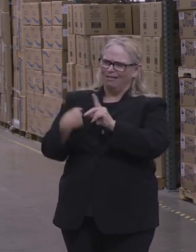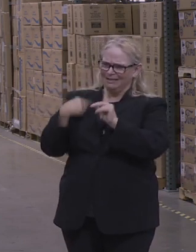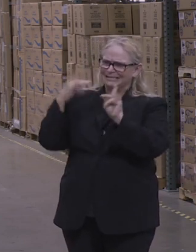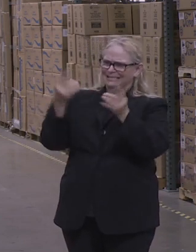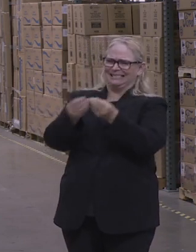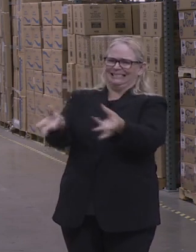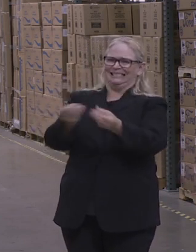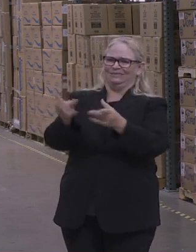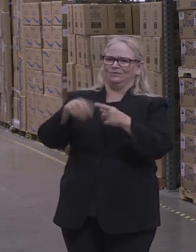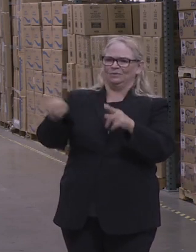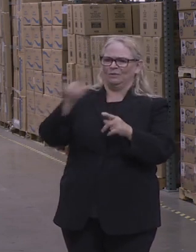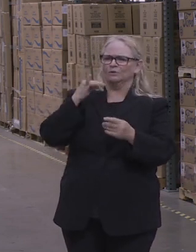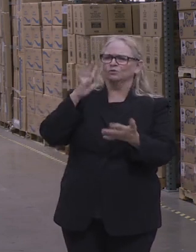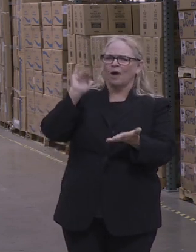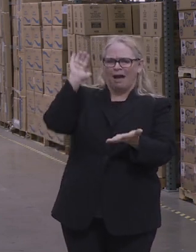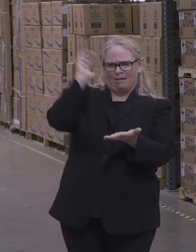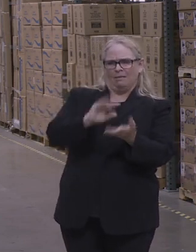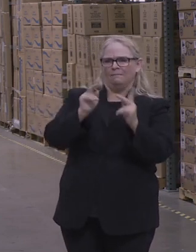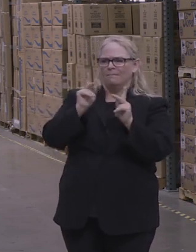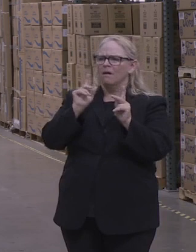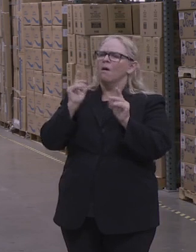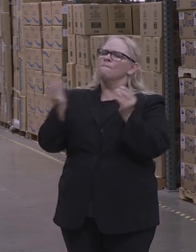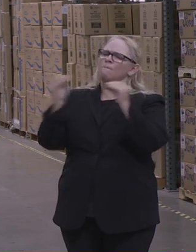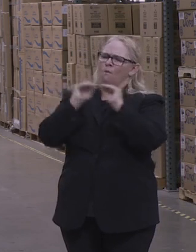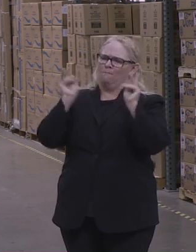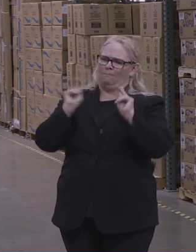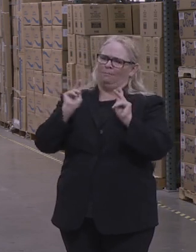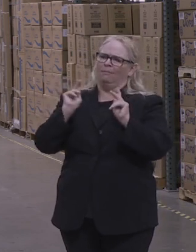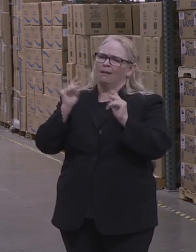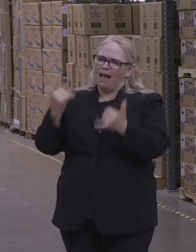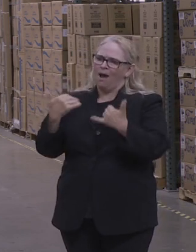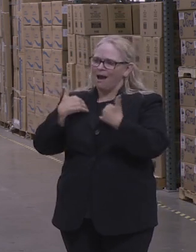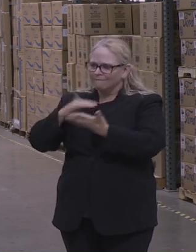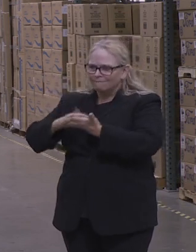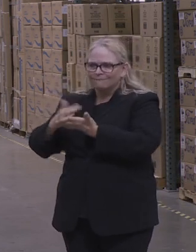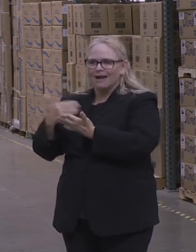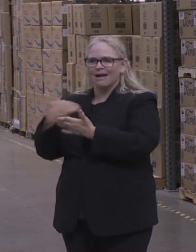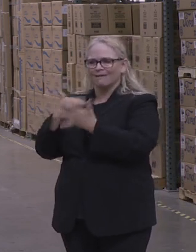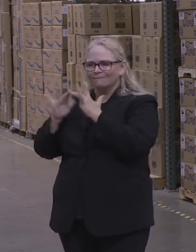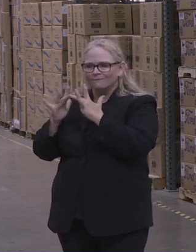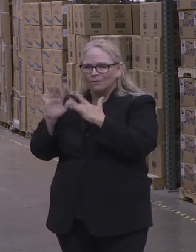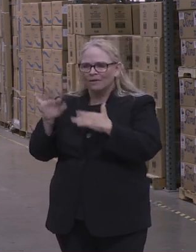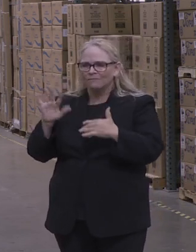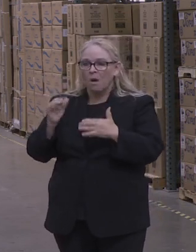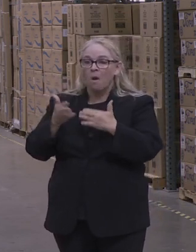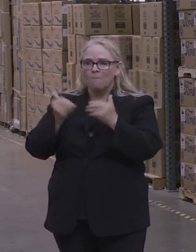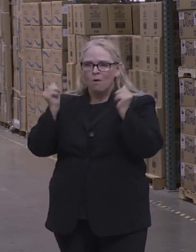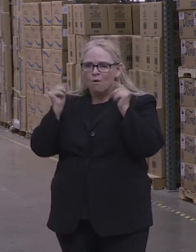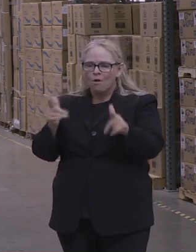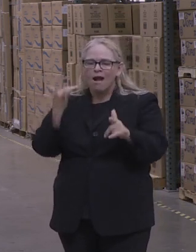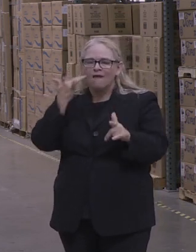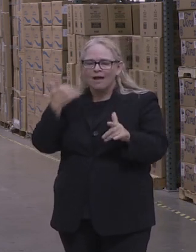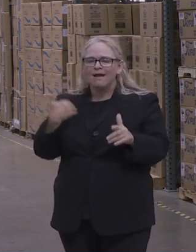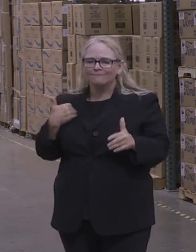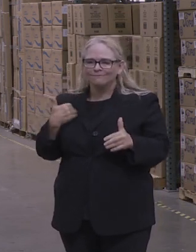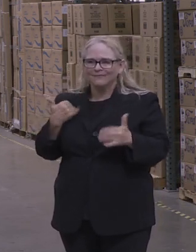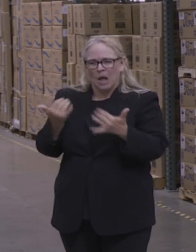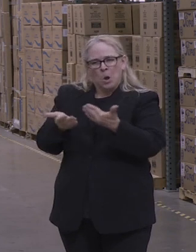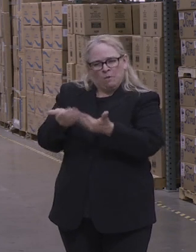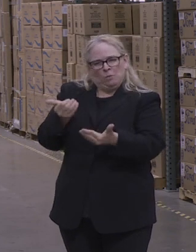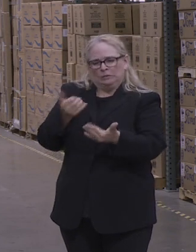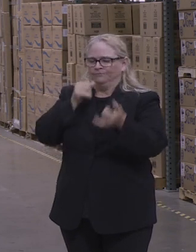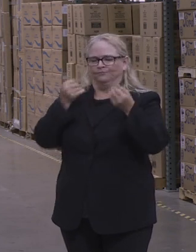estimate, at least Linda Darling-Hammond estimates, the head of our school system estimates by roughly half. But half is